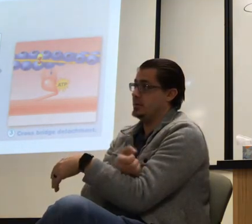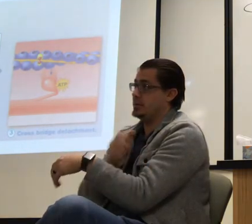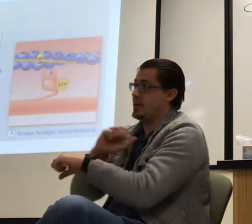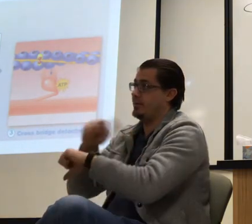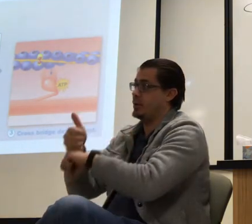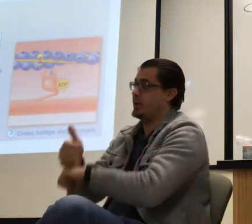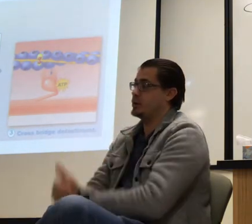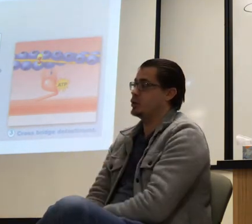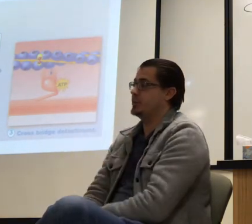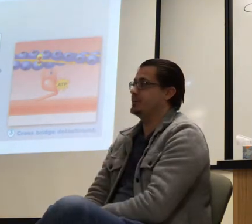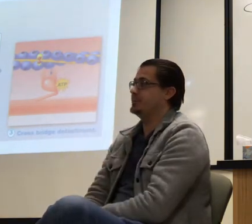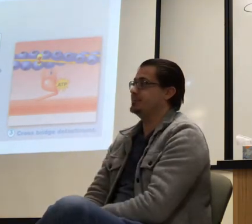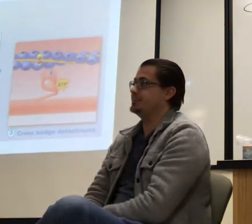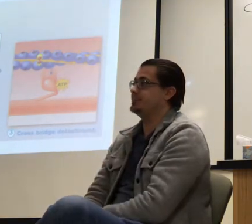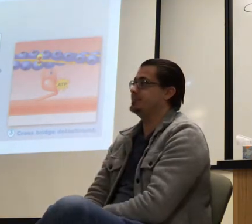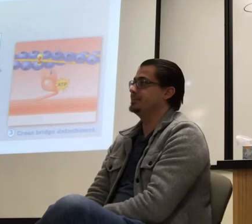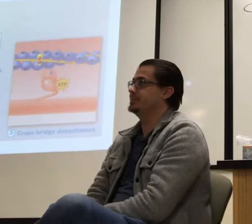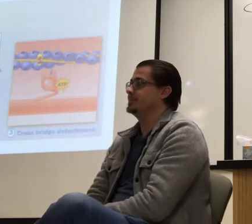configuration.